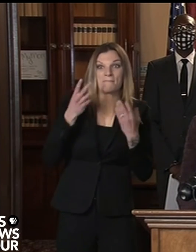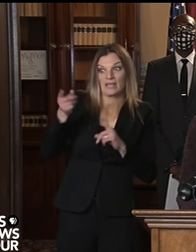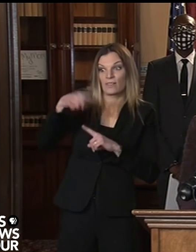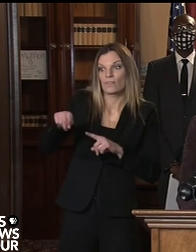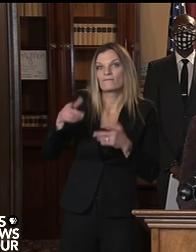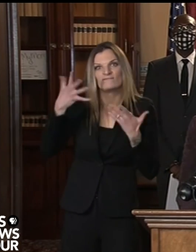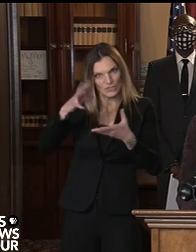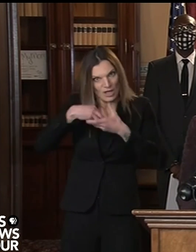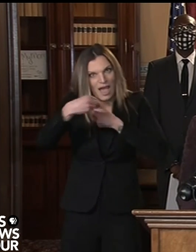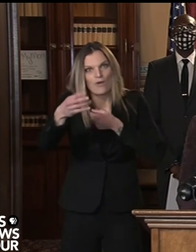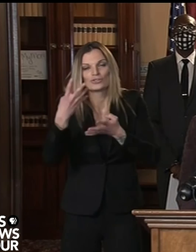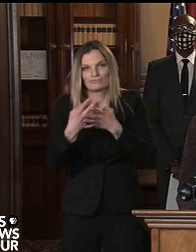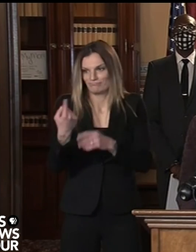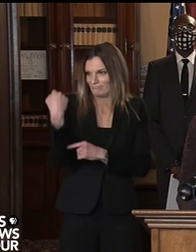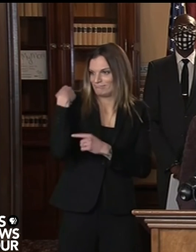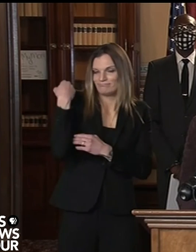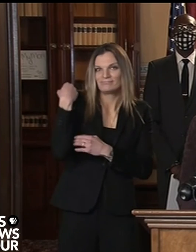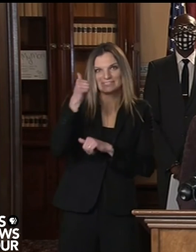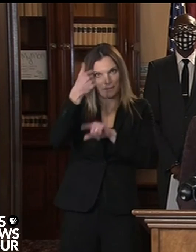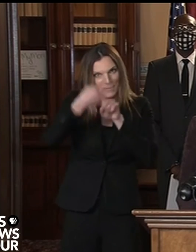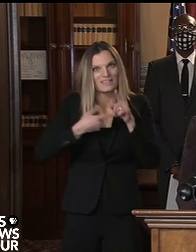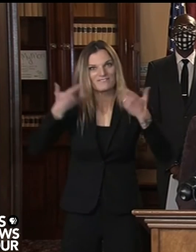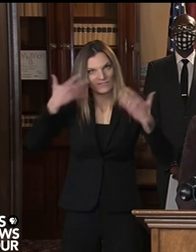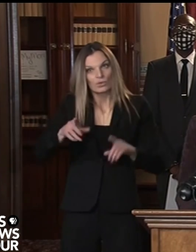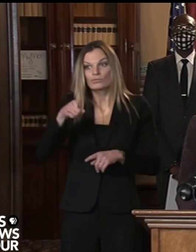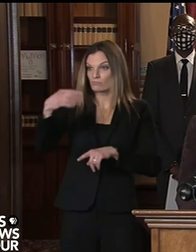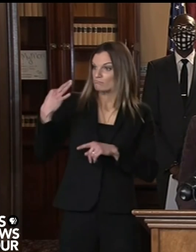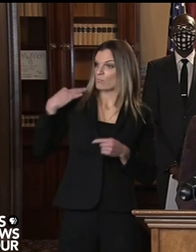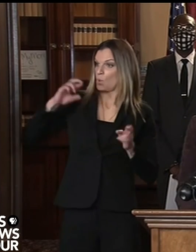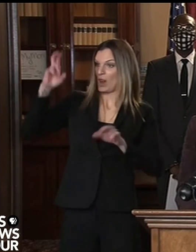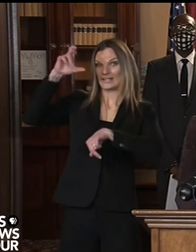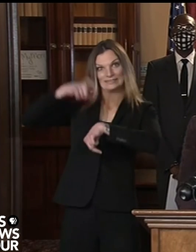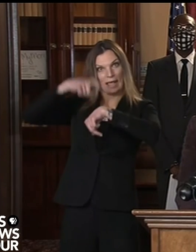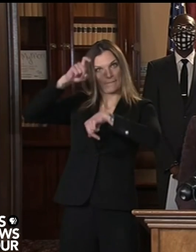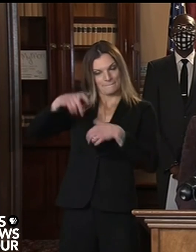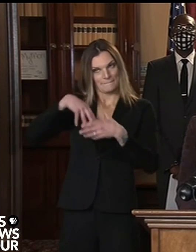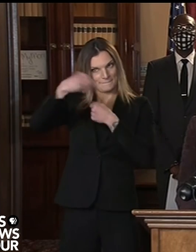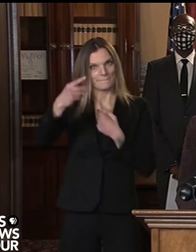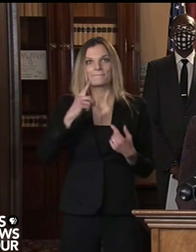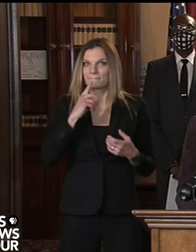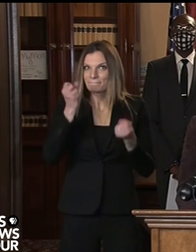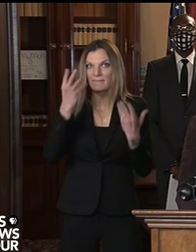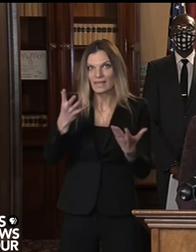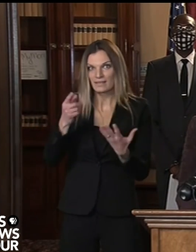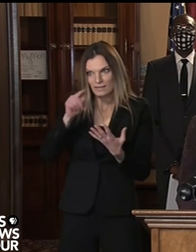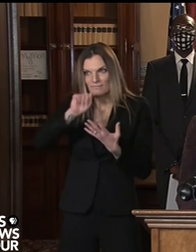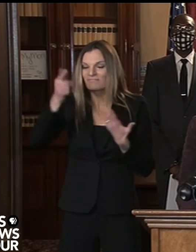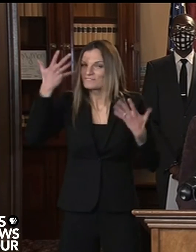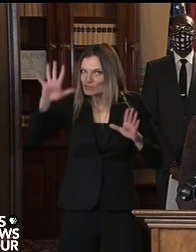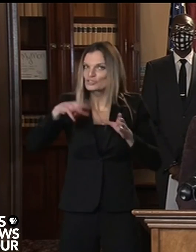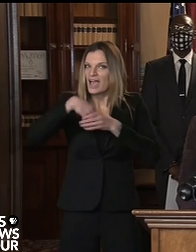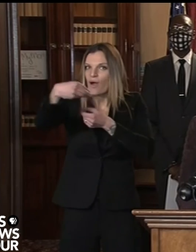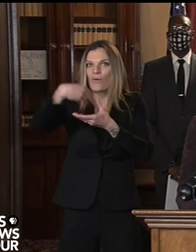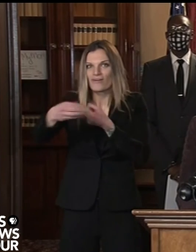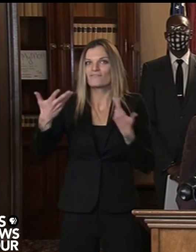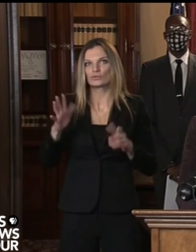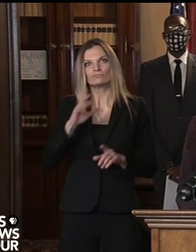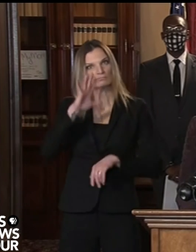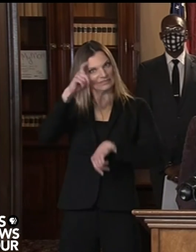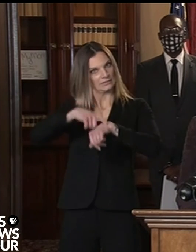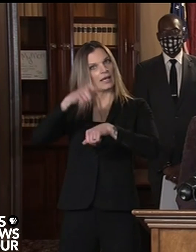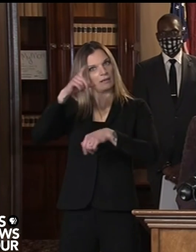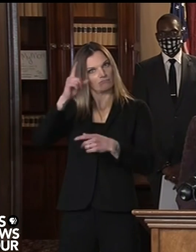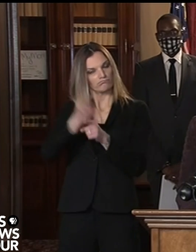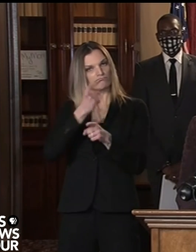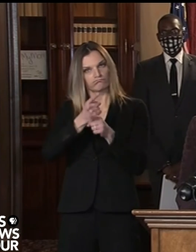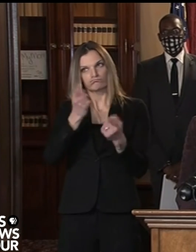lot of people in the last 10 months, people that were eligible, but I know that our parole board has worked diligently to ensure